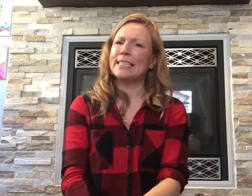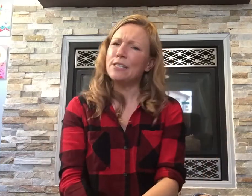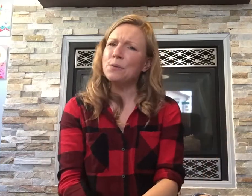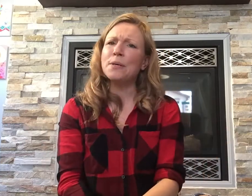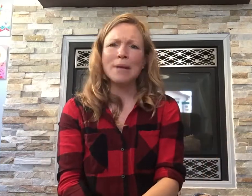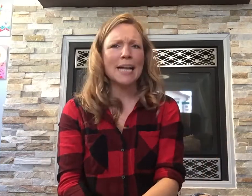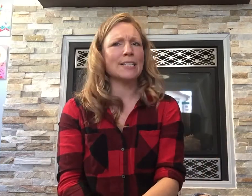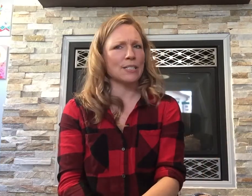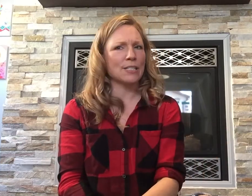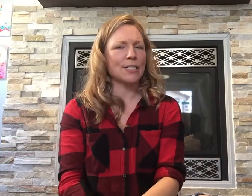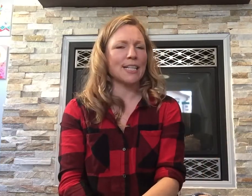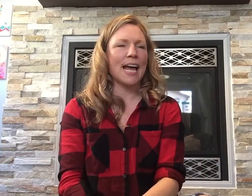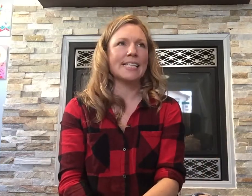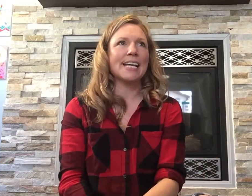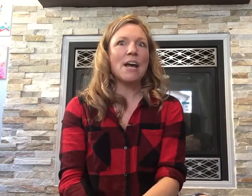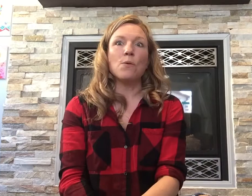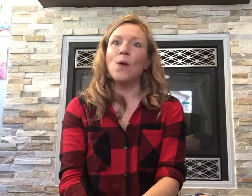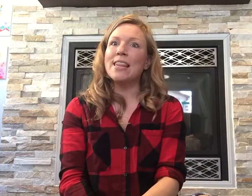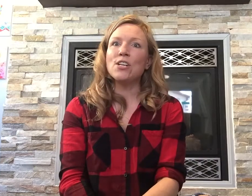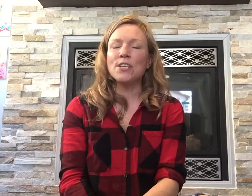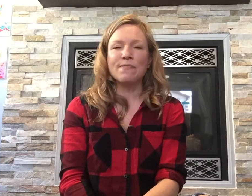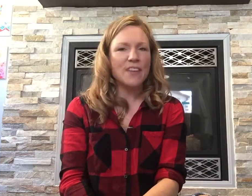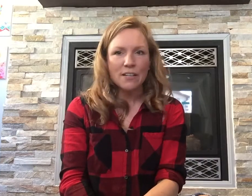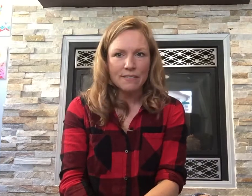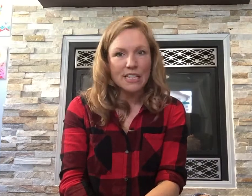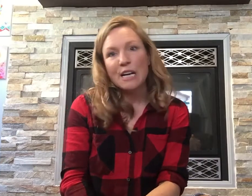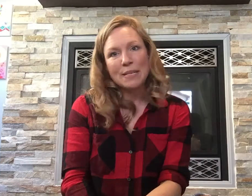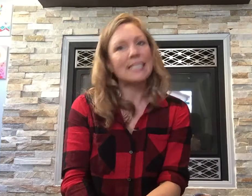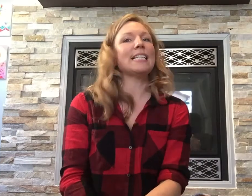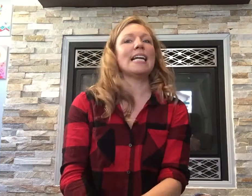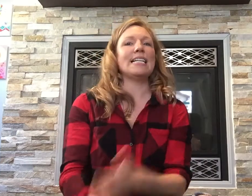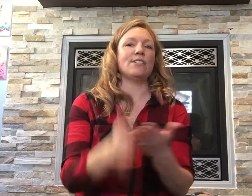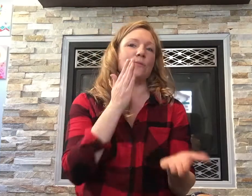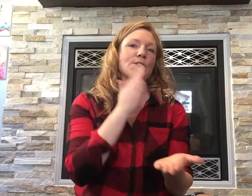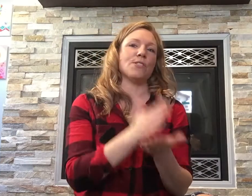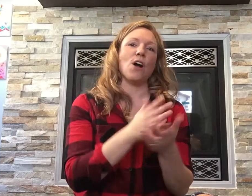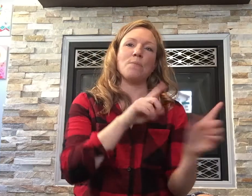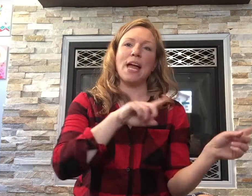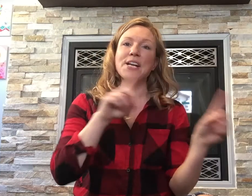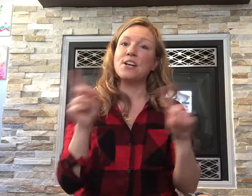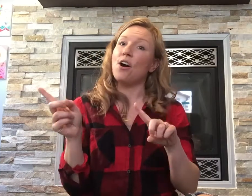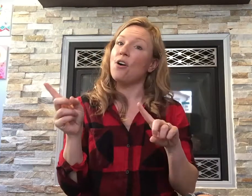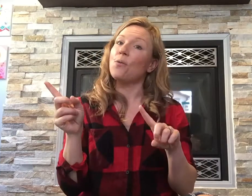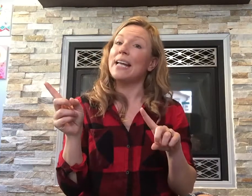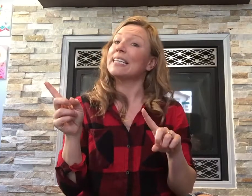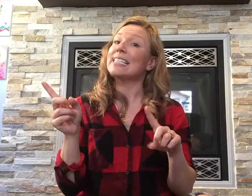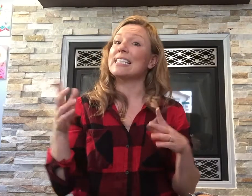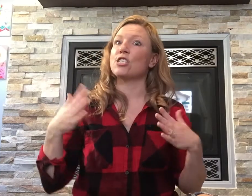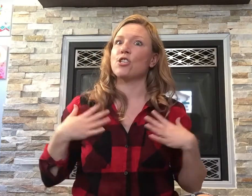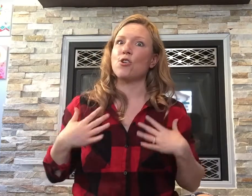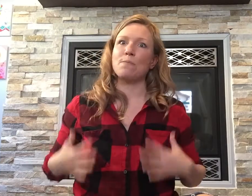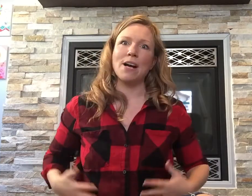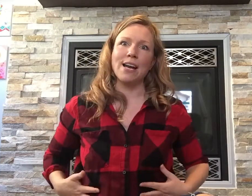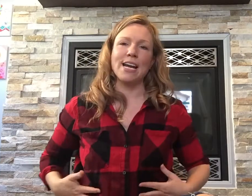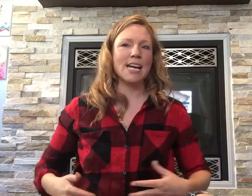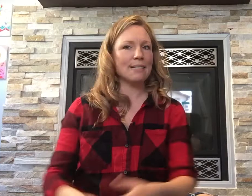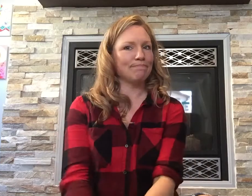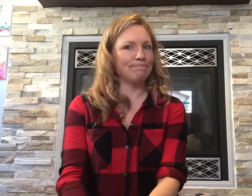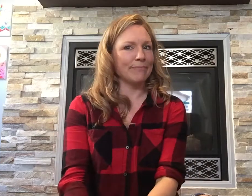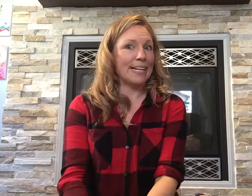little reminders that when they're very, very busy, they need to stop and go and listen to their body when it's